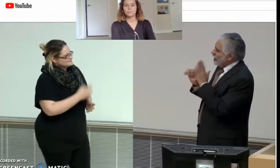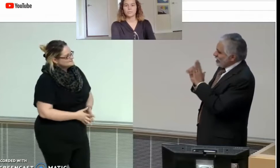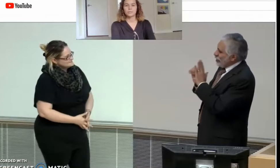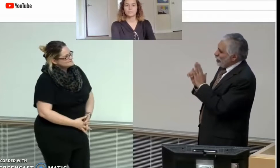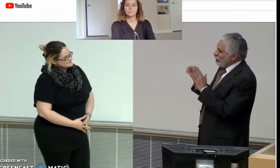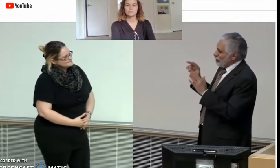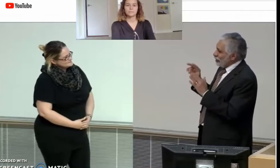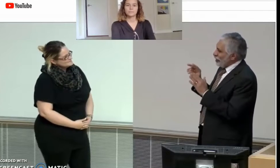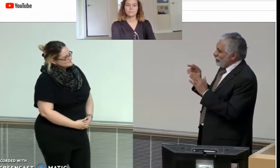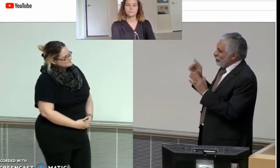removed.